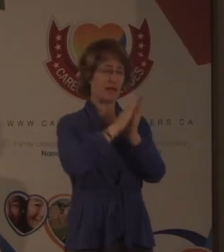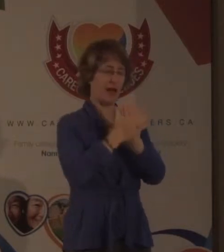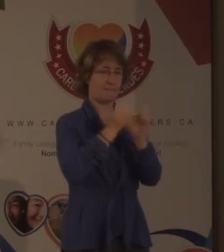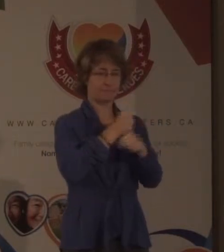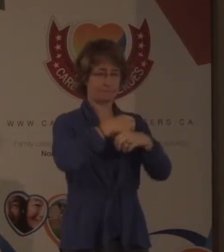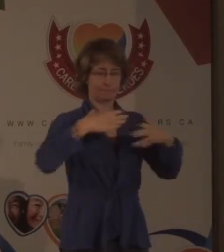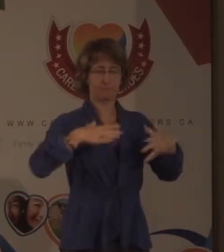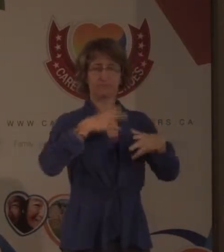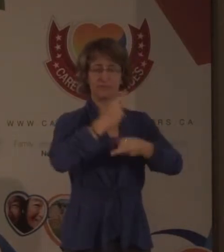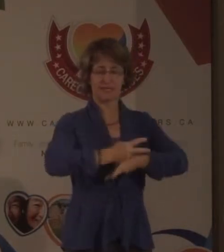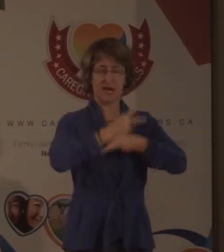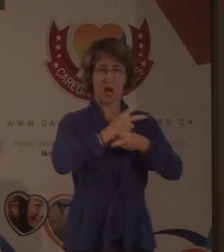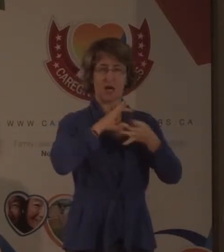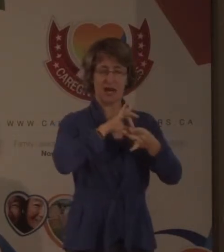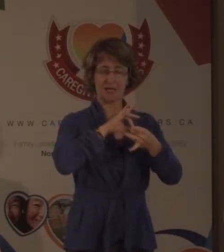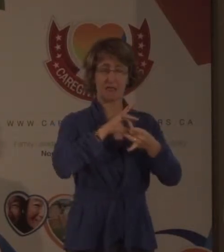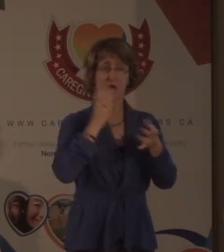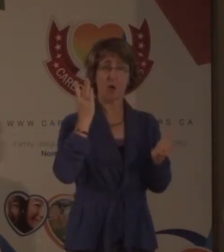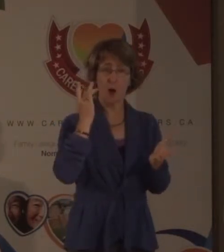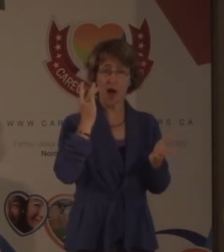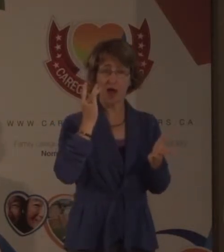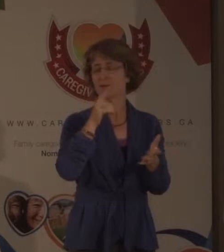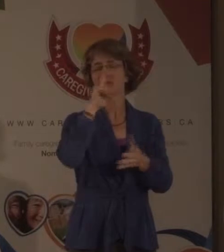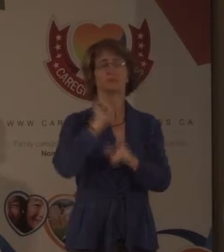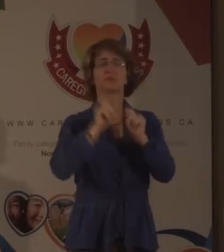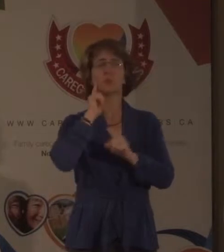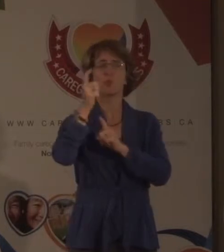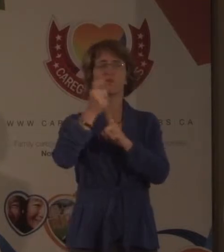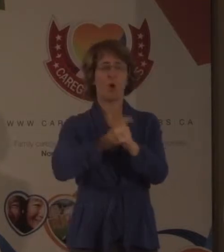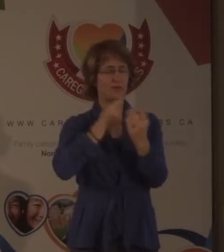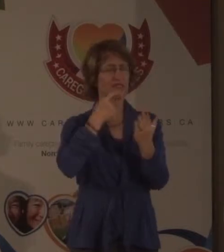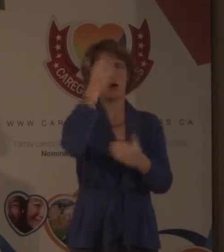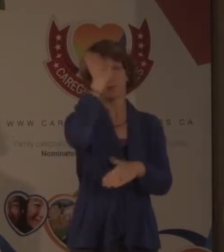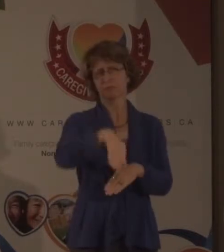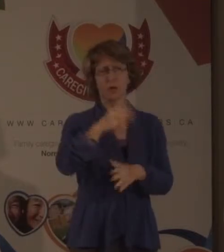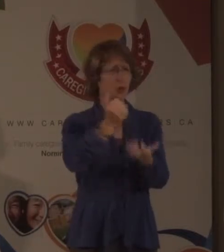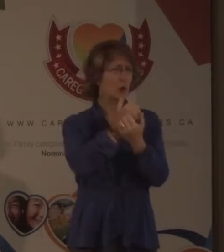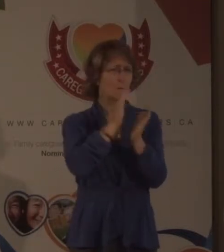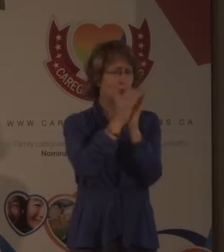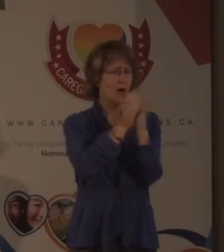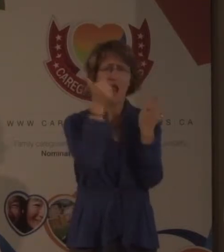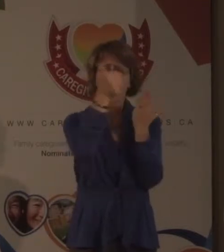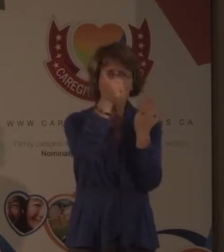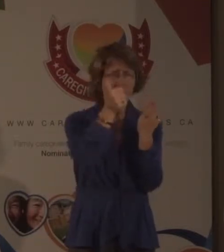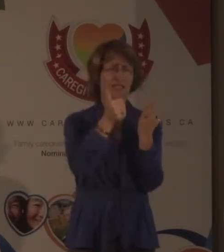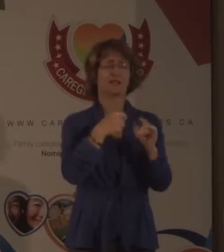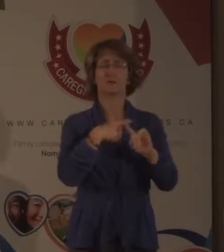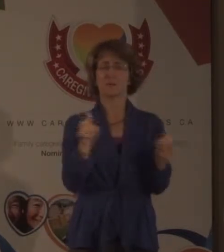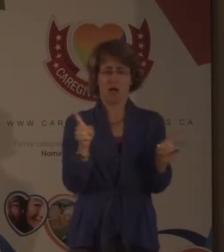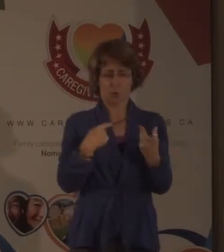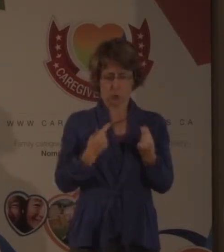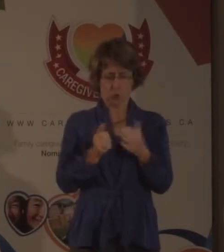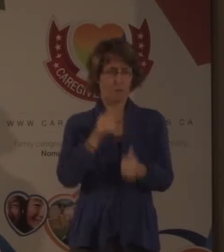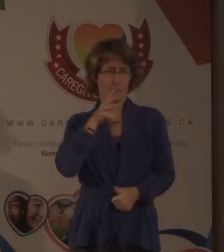readers would phone in and say, I love your book, it's a terrific book, it's given me lots of information, but what do I do with my mom?